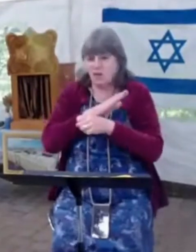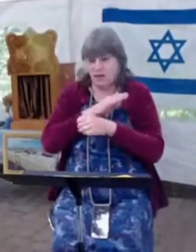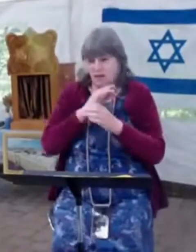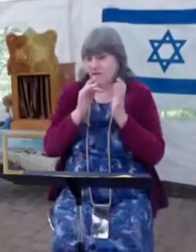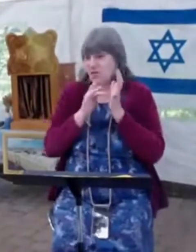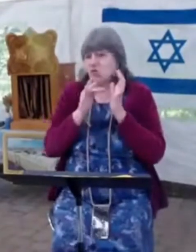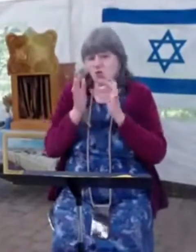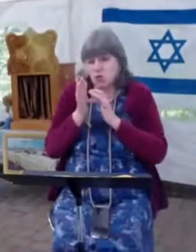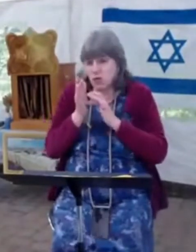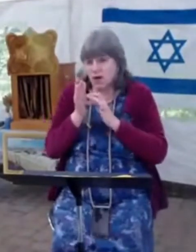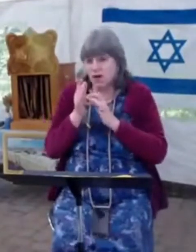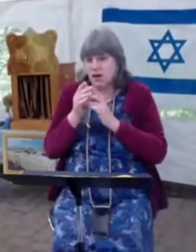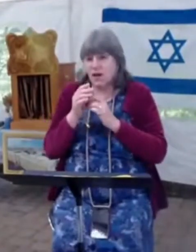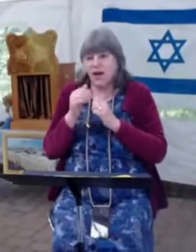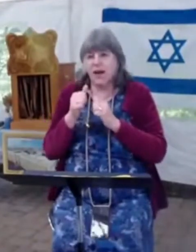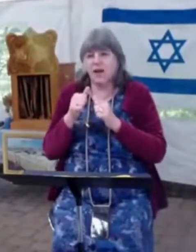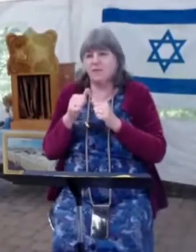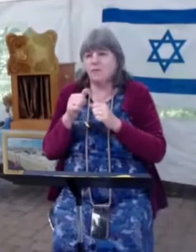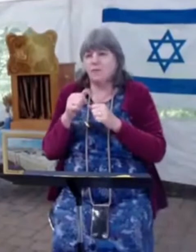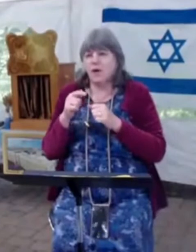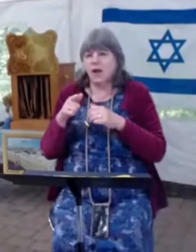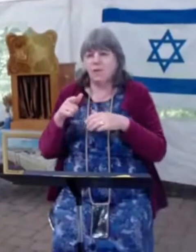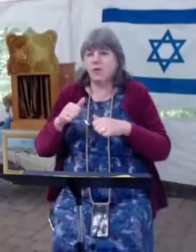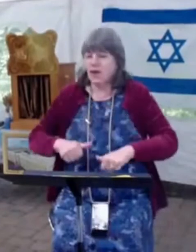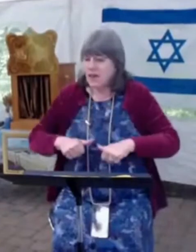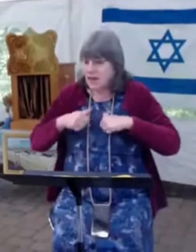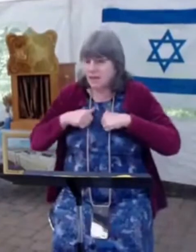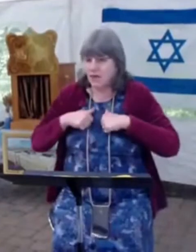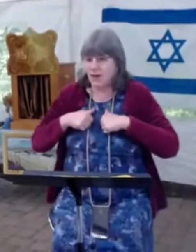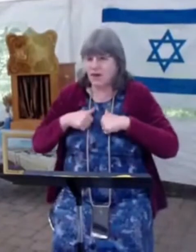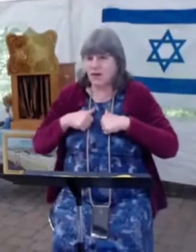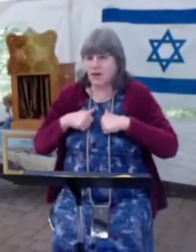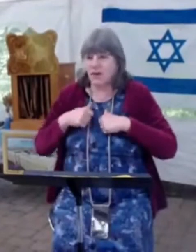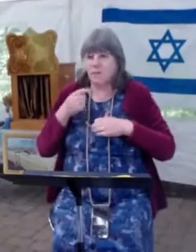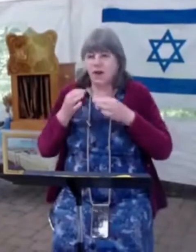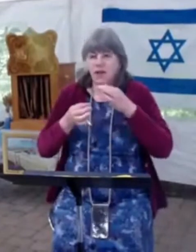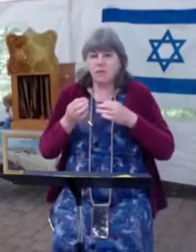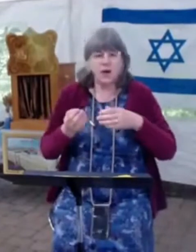You know, but when we emerged, we look like the world as a world. What's the difference?